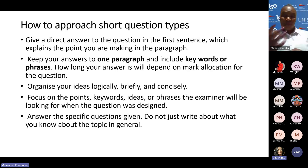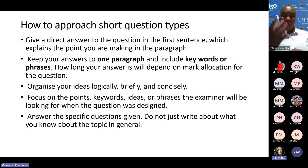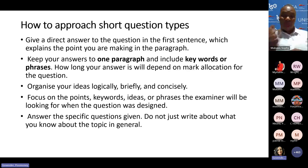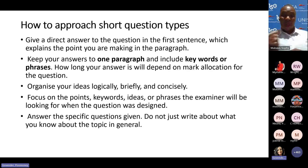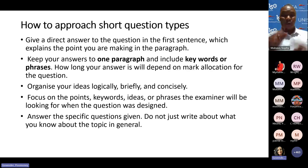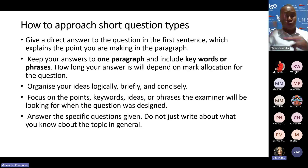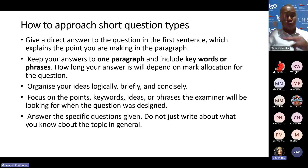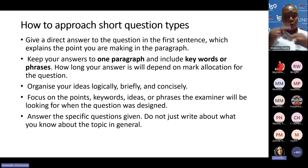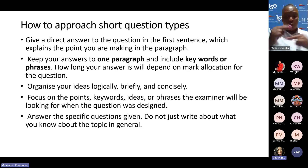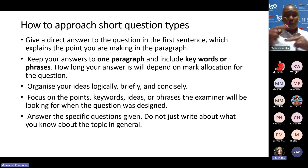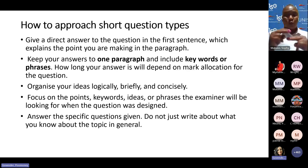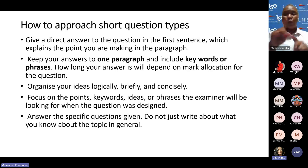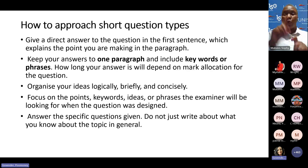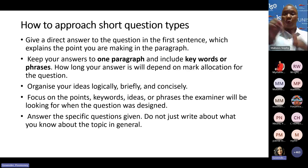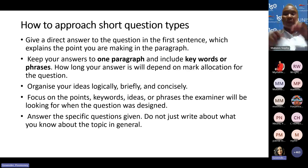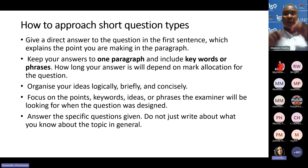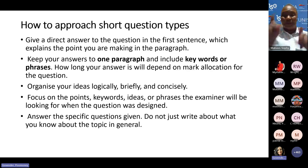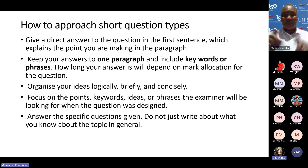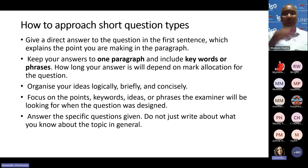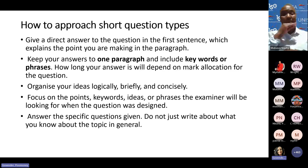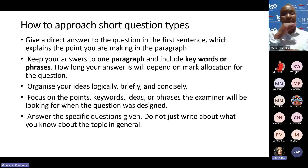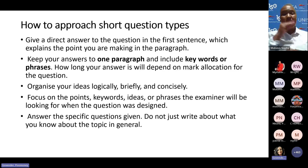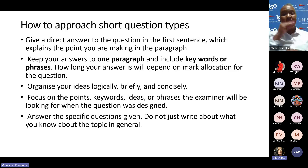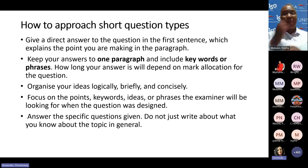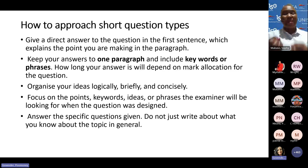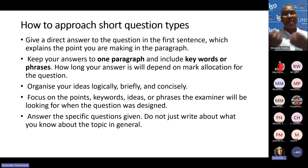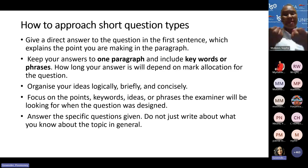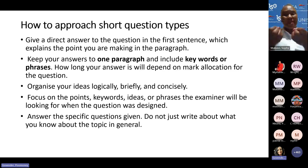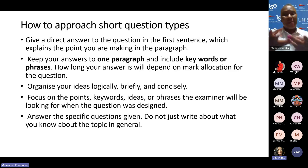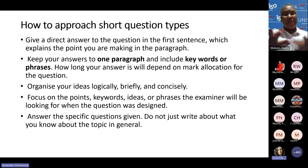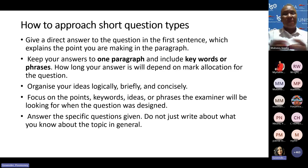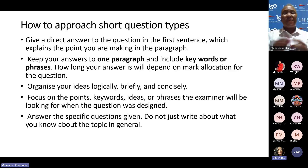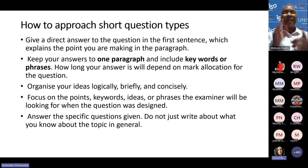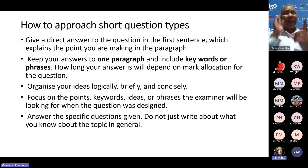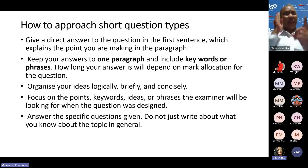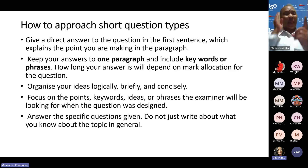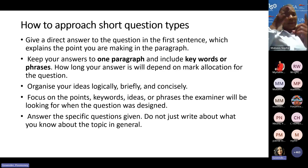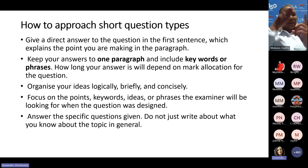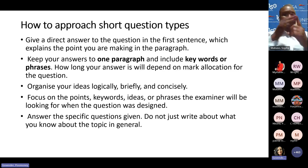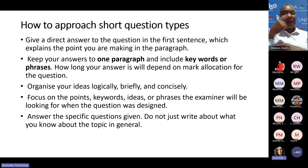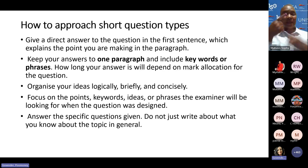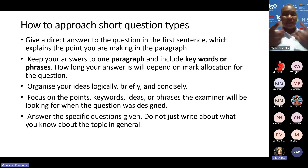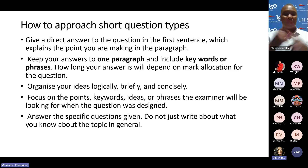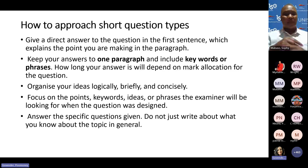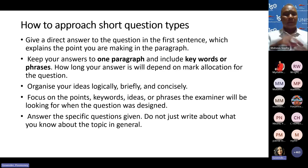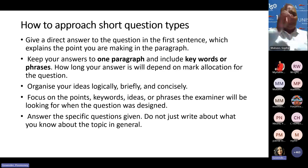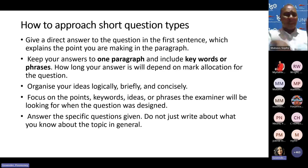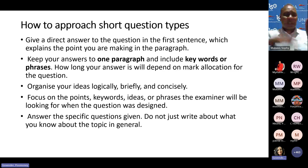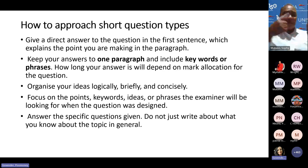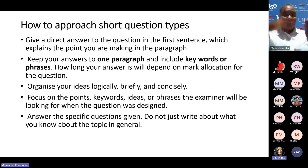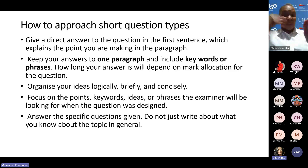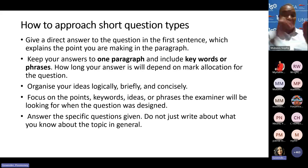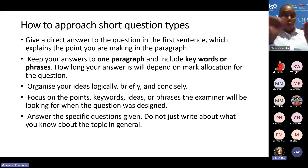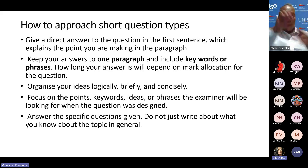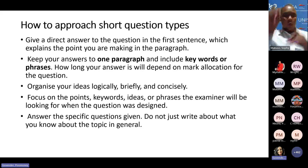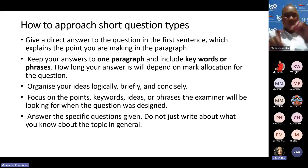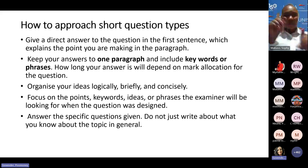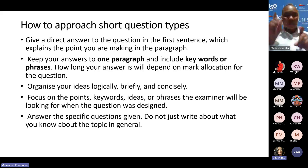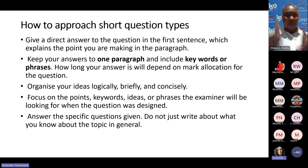types, it means that you have to give a direct answer to the question in your first sentence, right? You read your question. In your